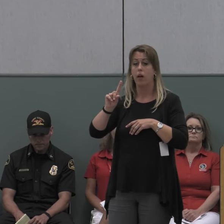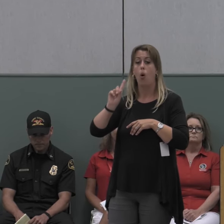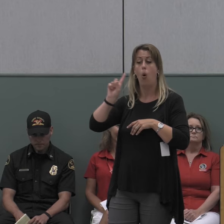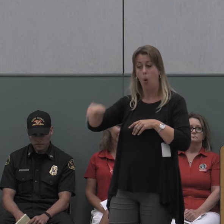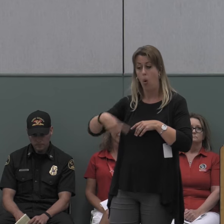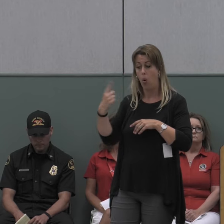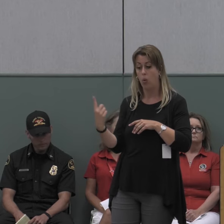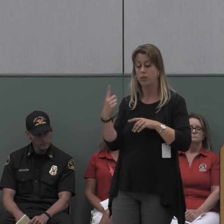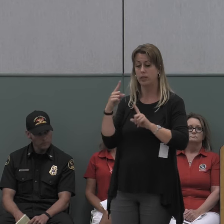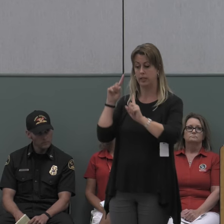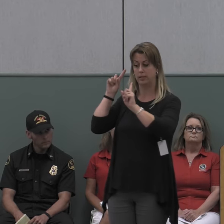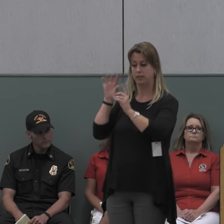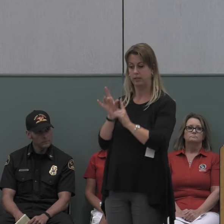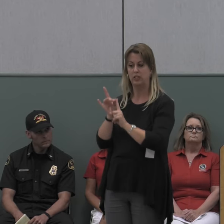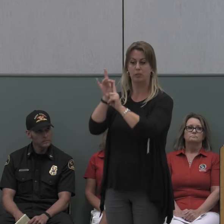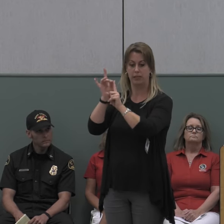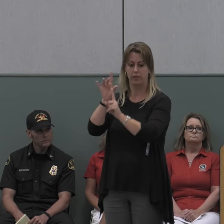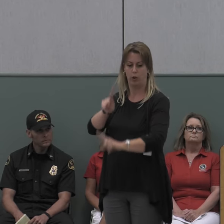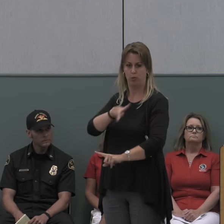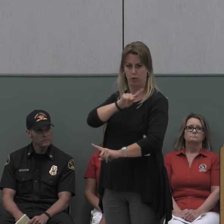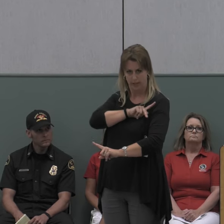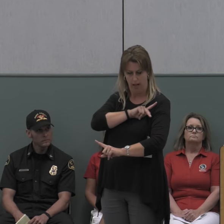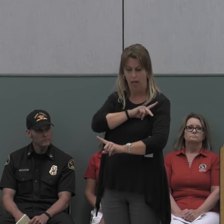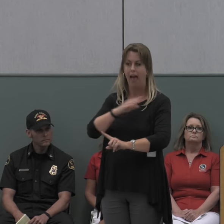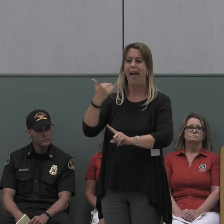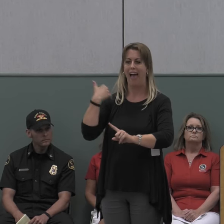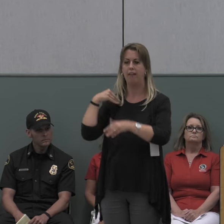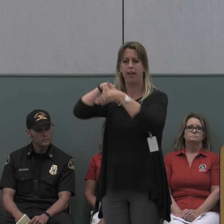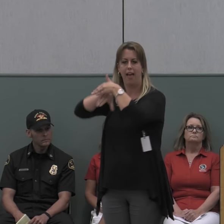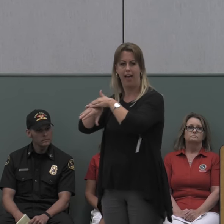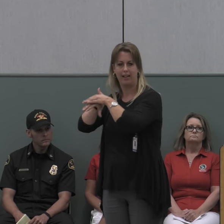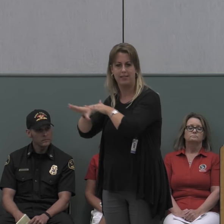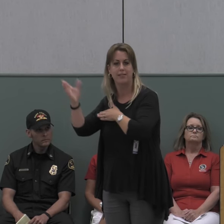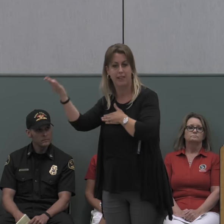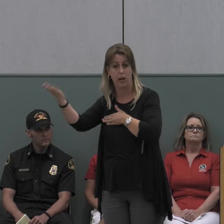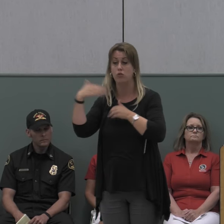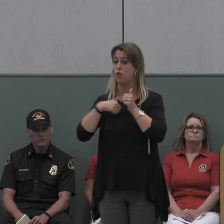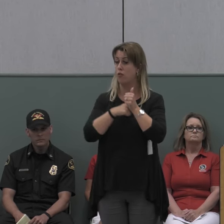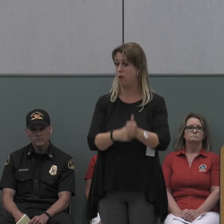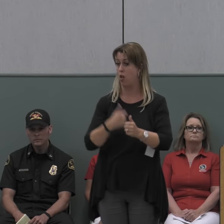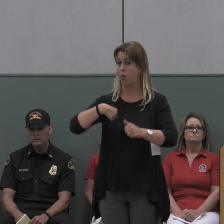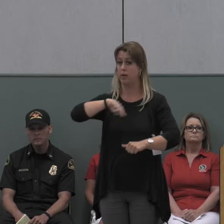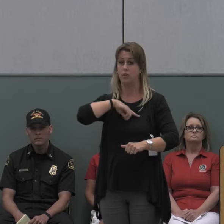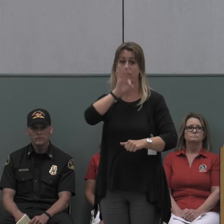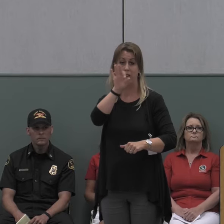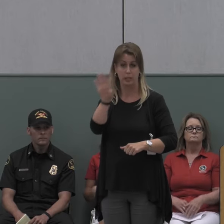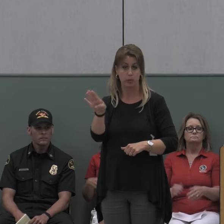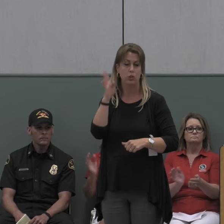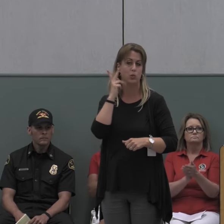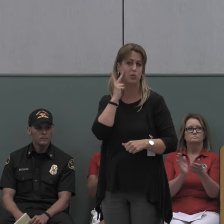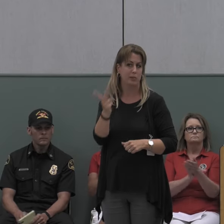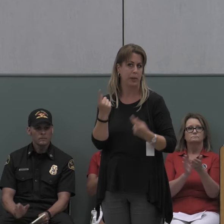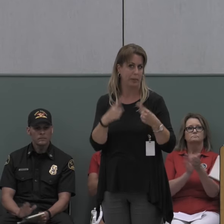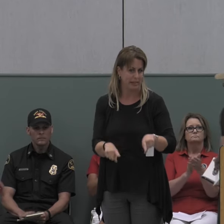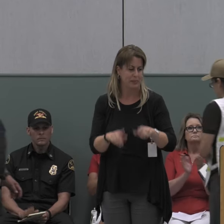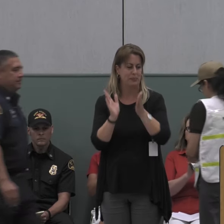access. So please follow us on Facebook and updates will be done there. Thank you.